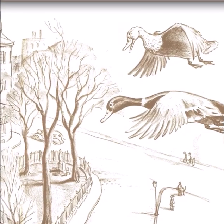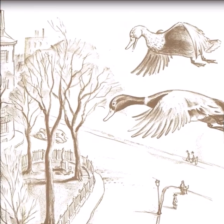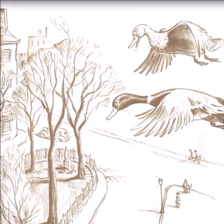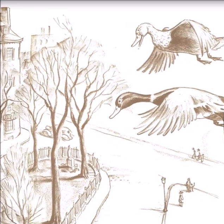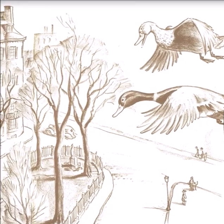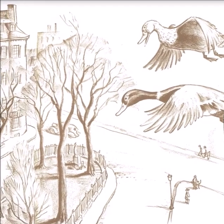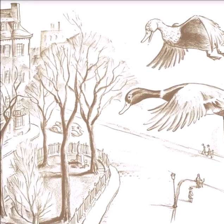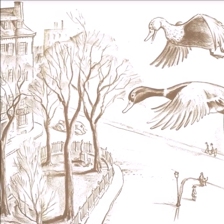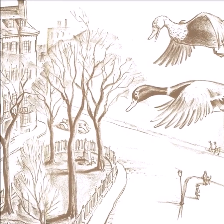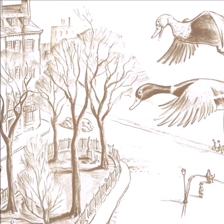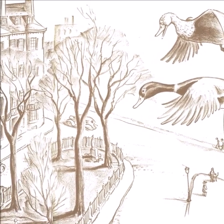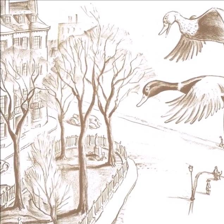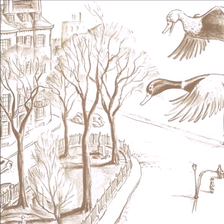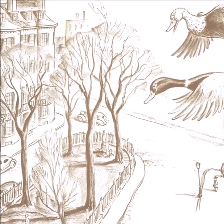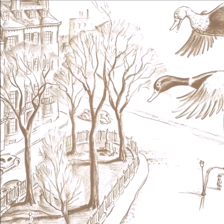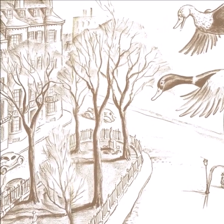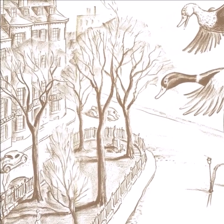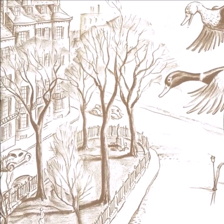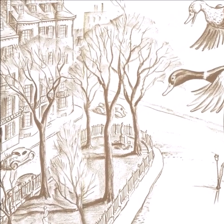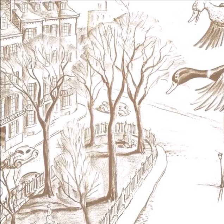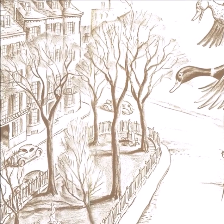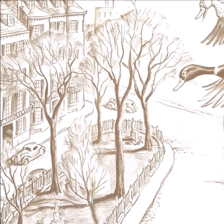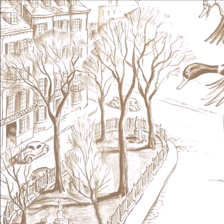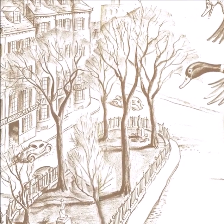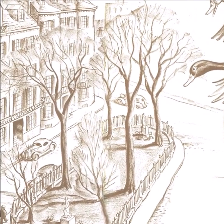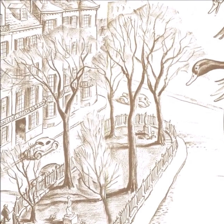They looked in Louisburg Square,